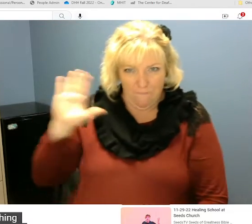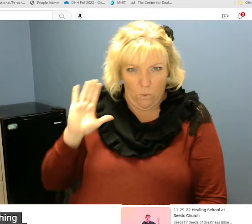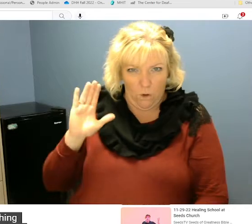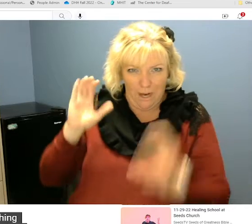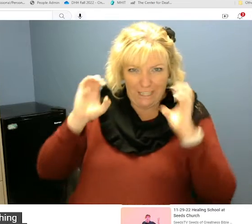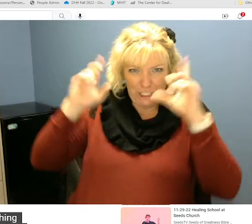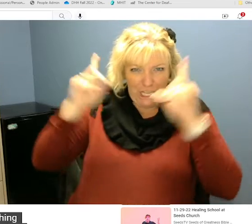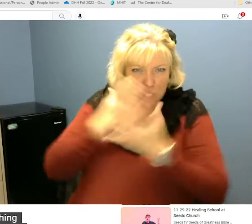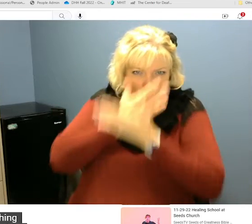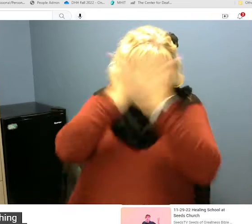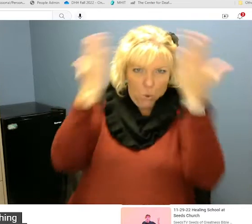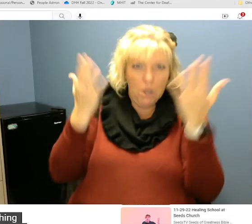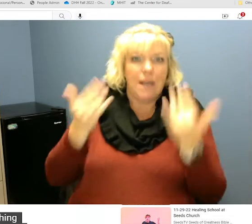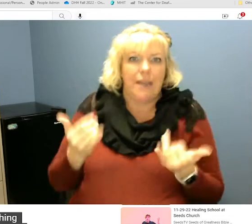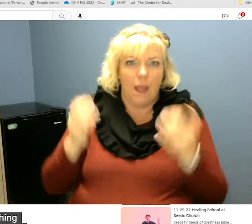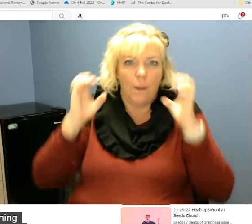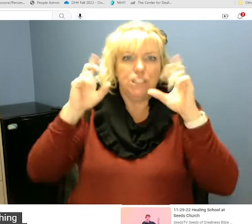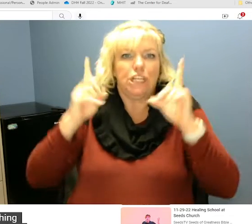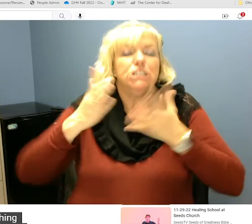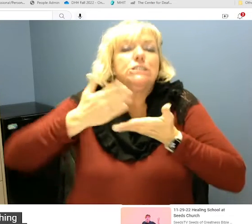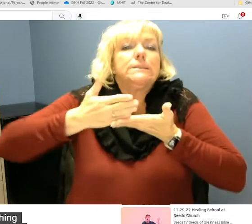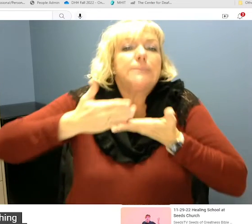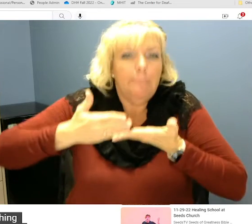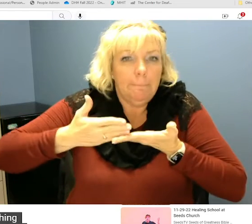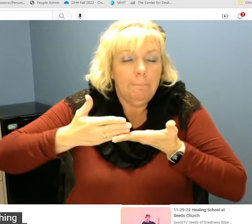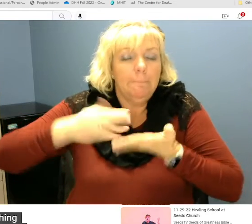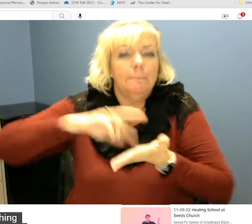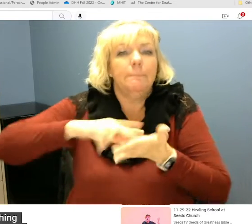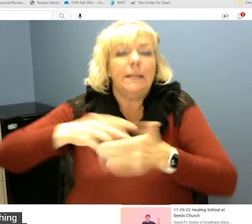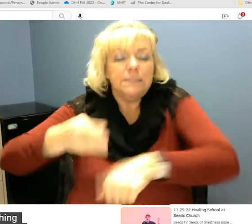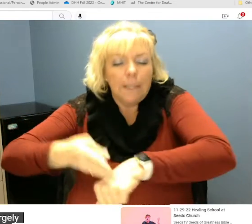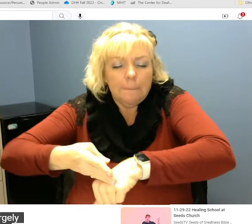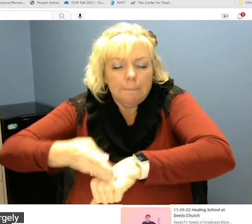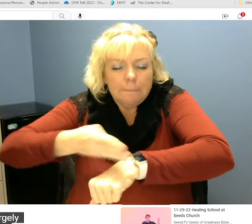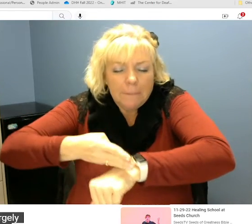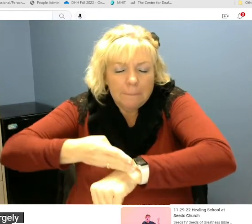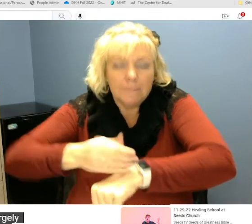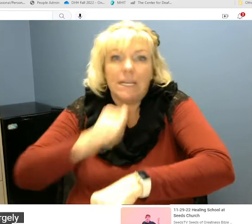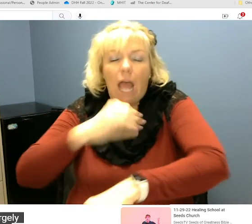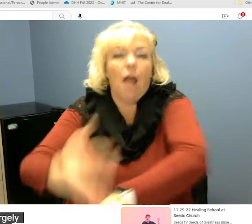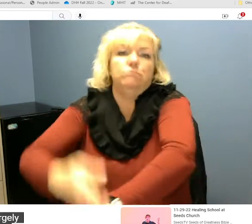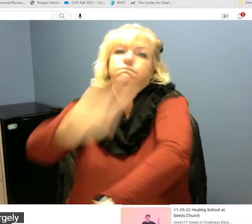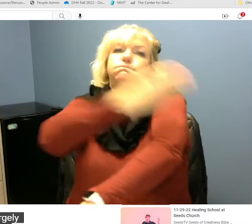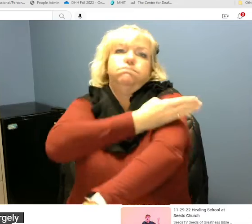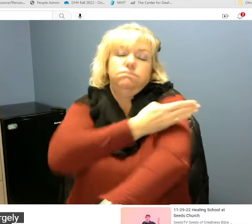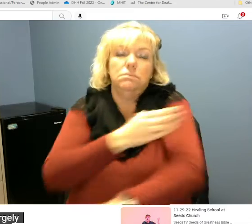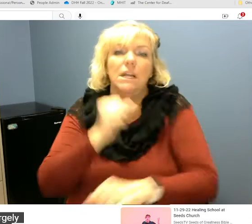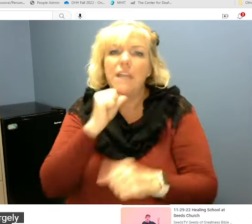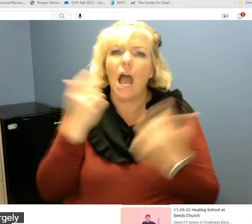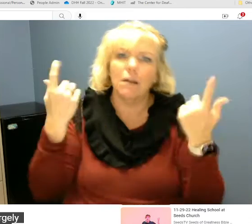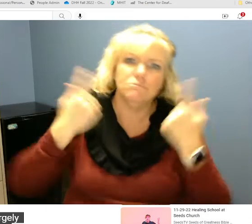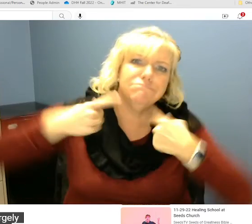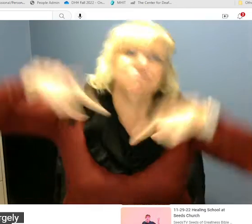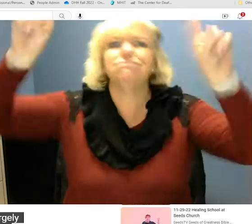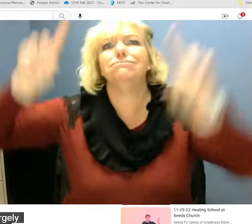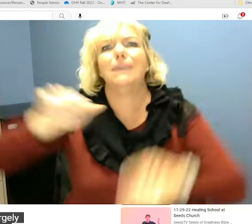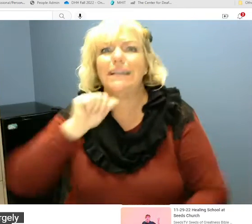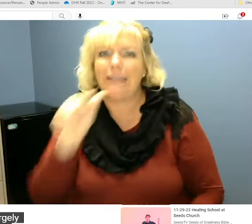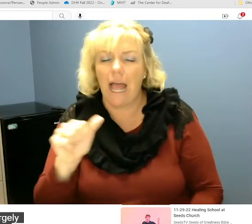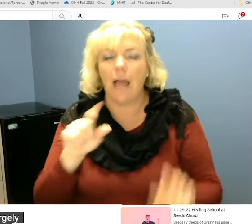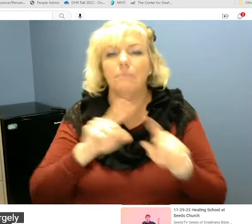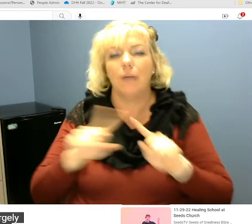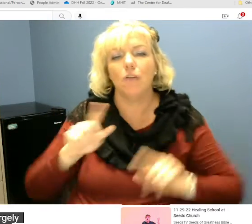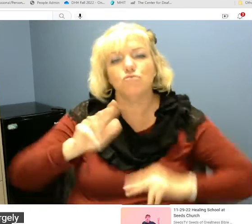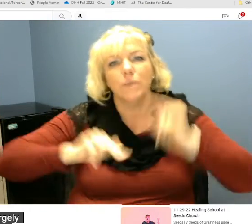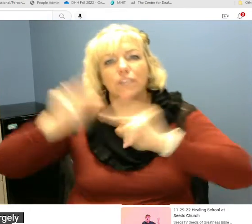nothing before. And so those are again, I'm using that word loosely, successes, because this is largely a failure,